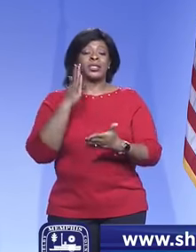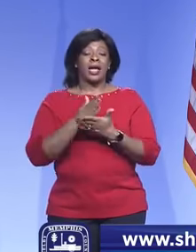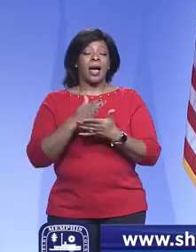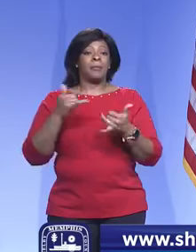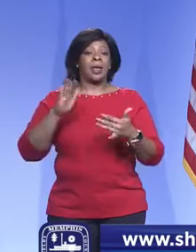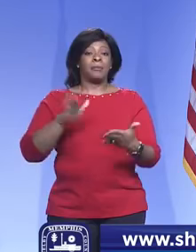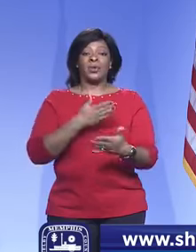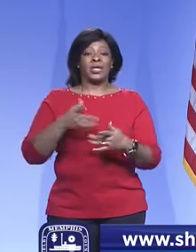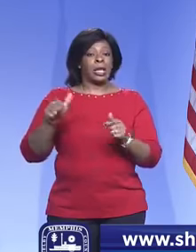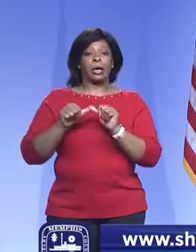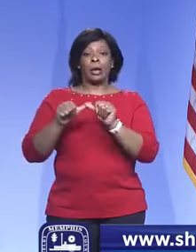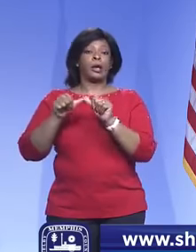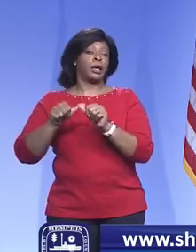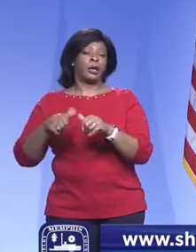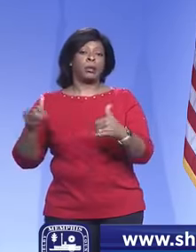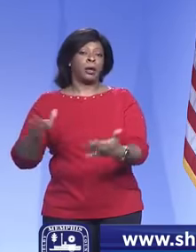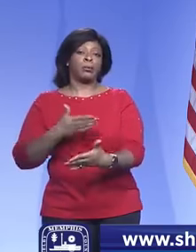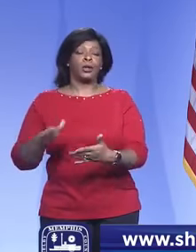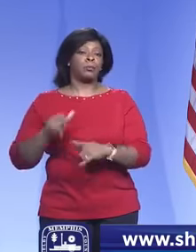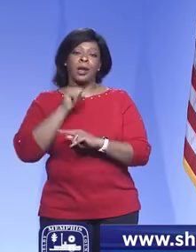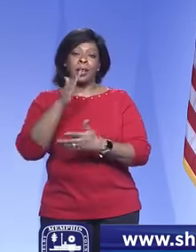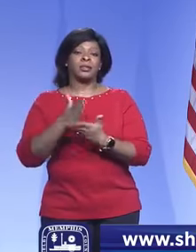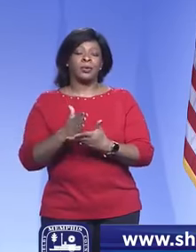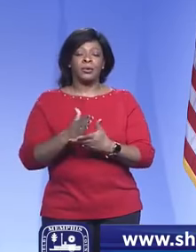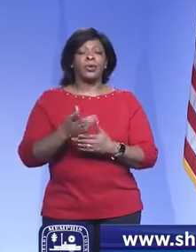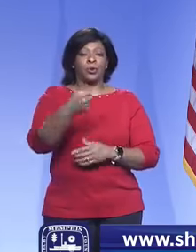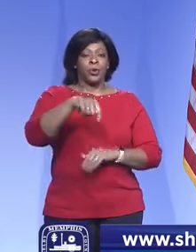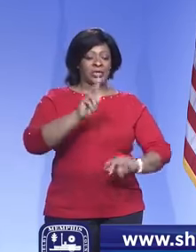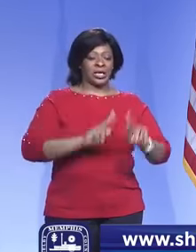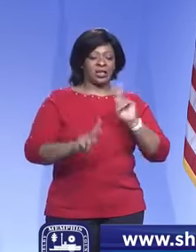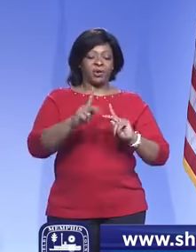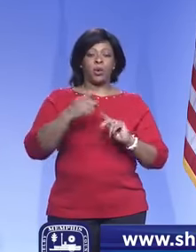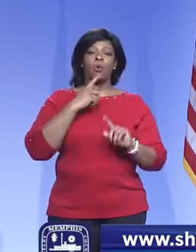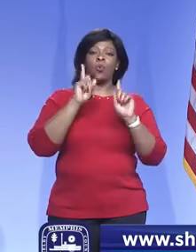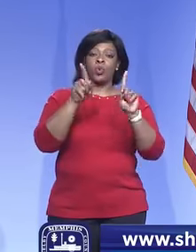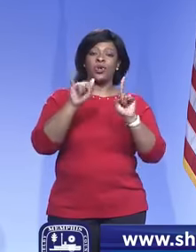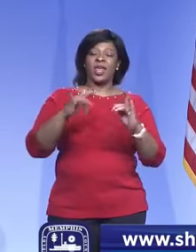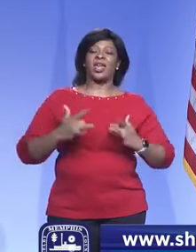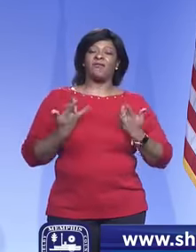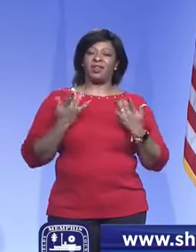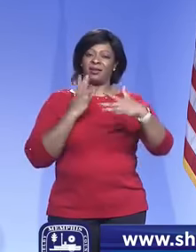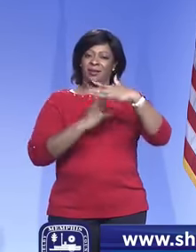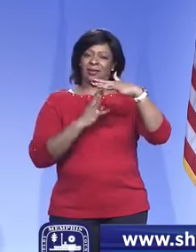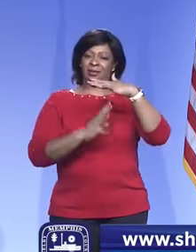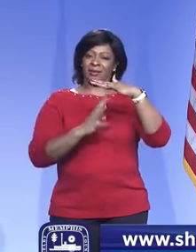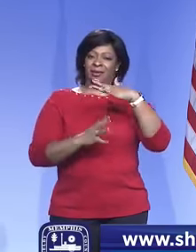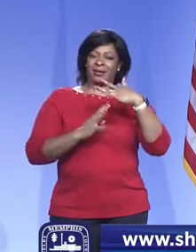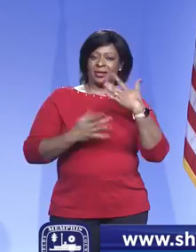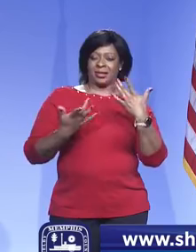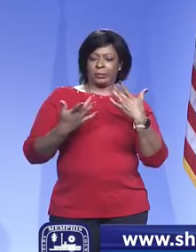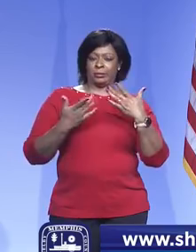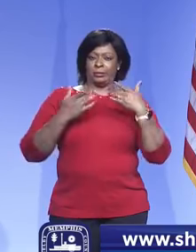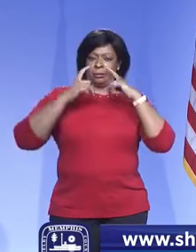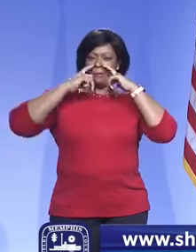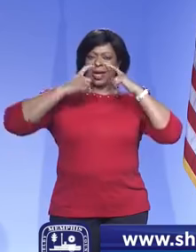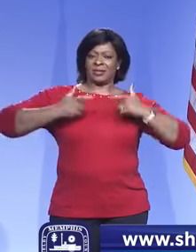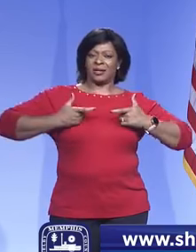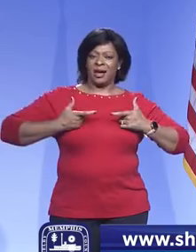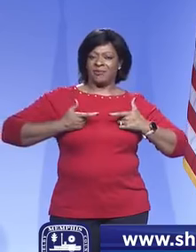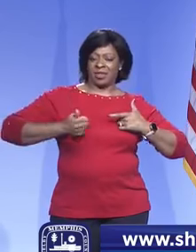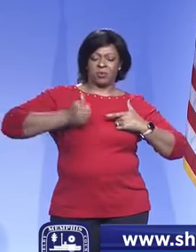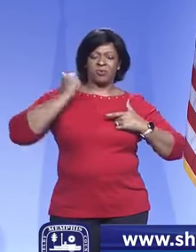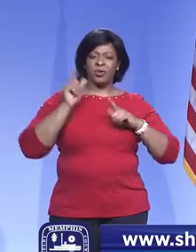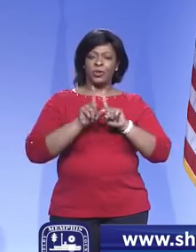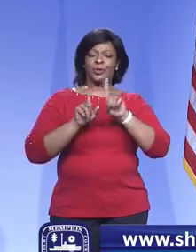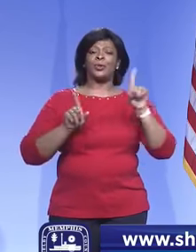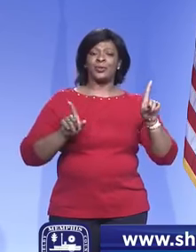playing and didn't stop playing. But it also is those individuals who went to the event and opted to take their masks off and not social